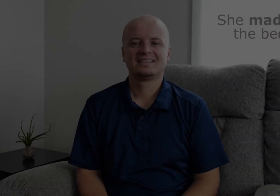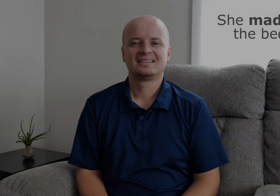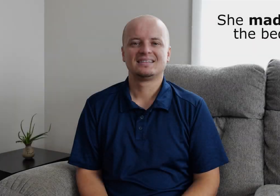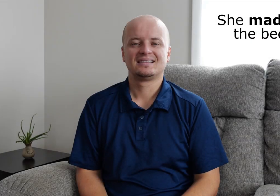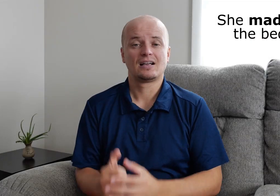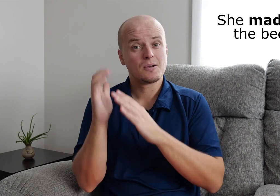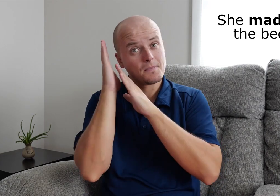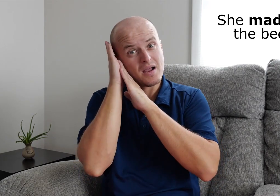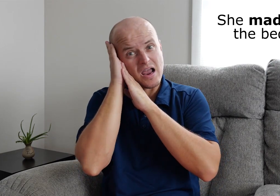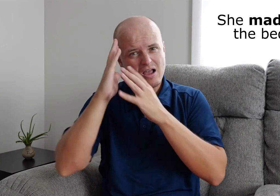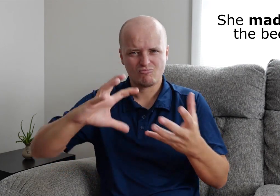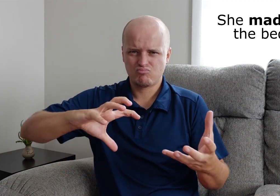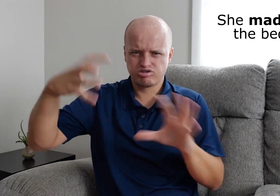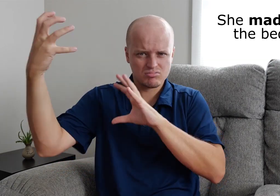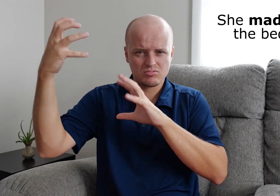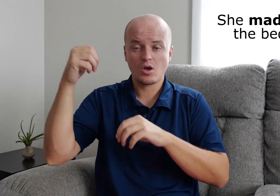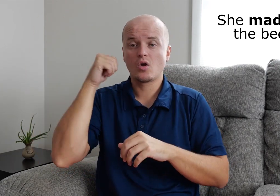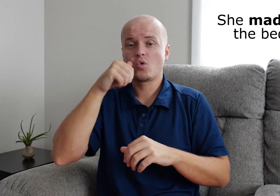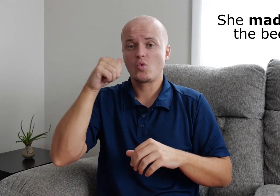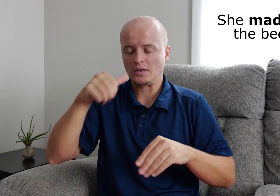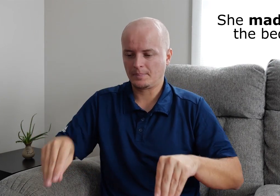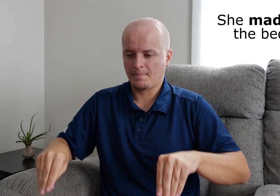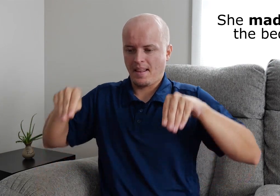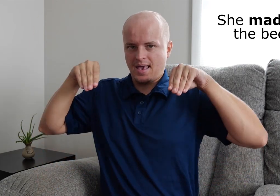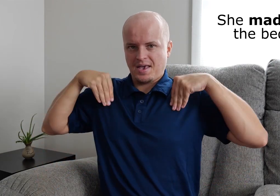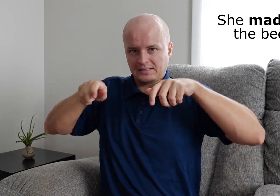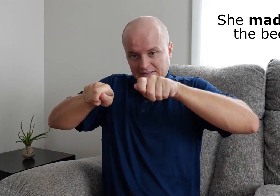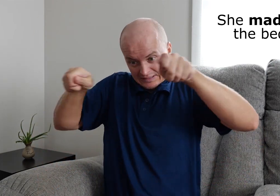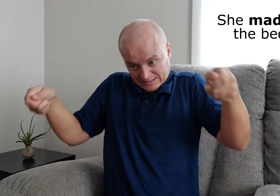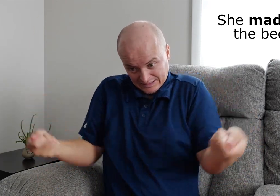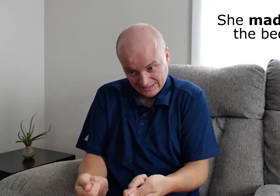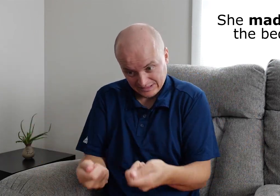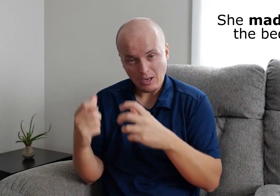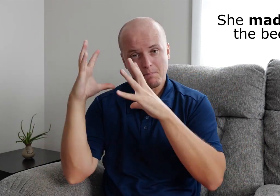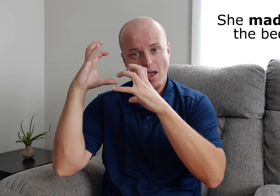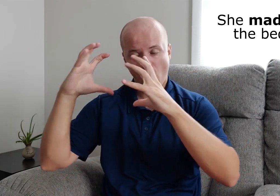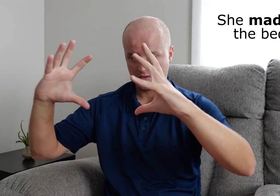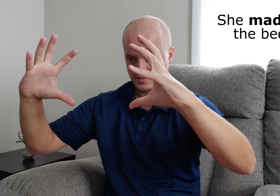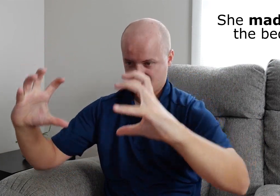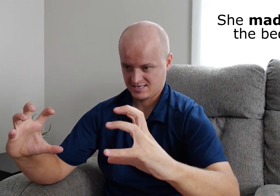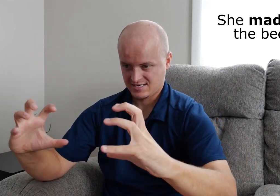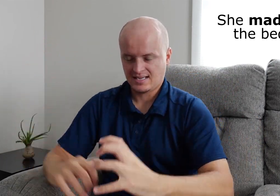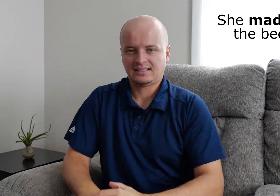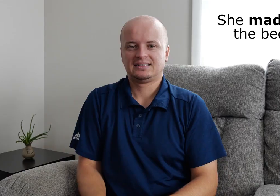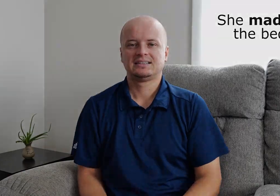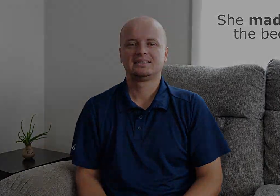The bed was a mess. The girl puts the blanket and the pillow in place to make the bed neat.